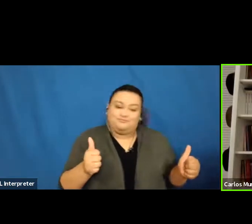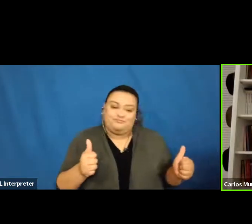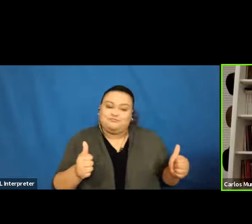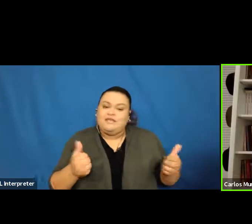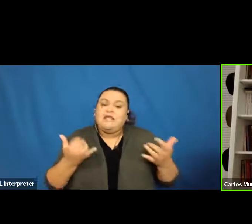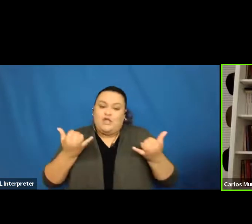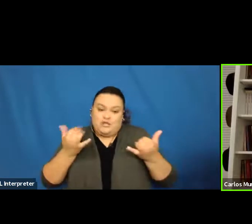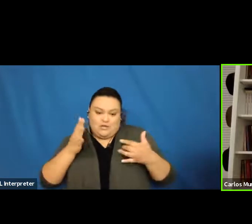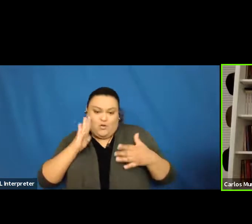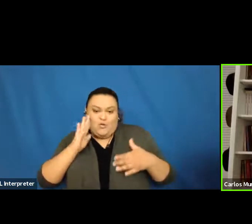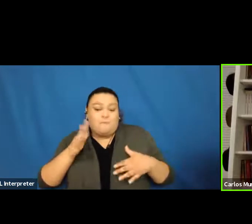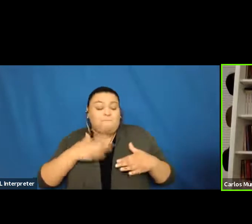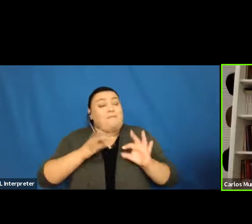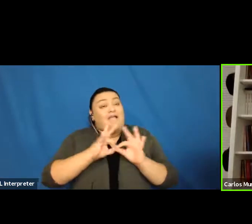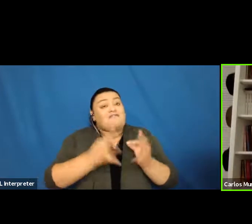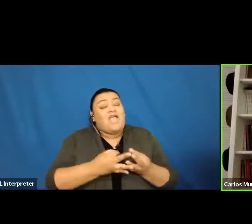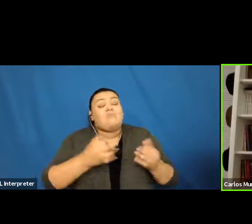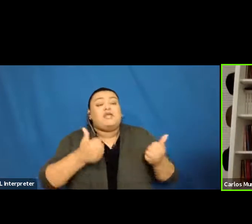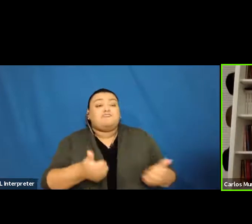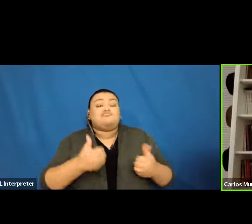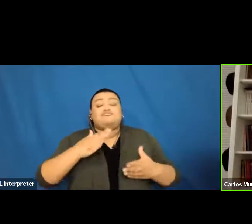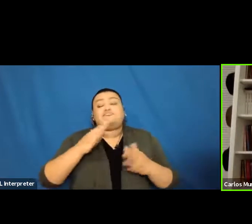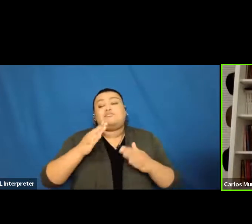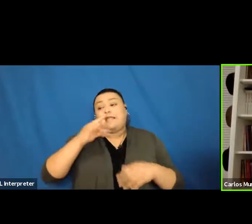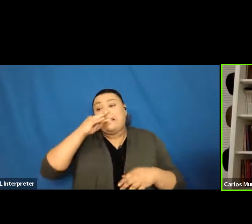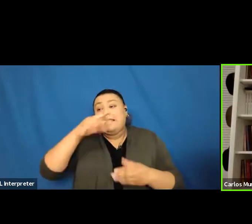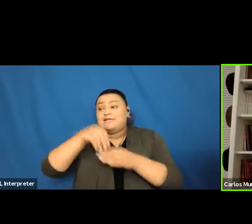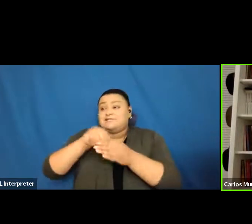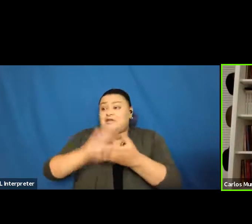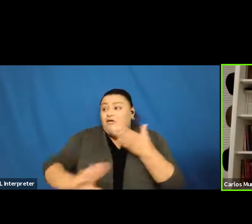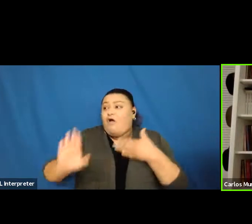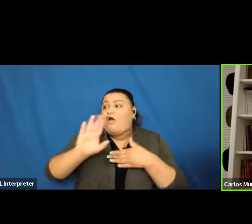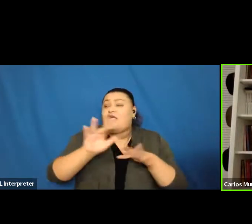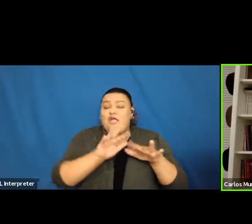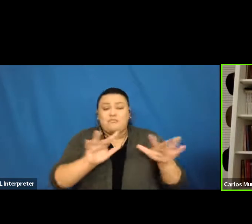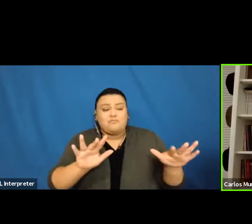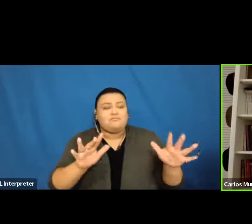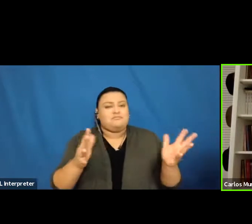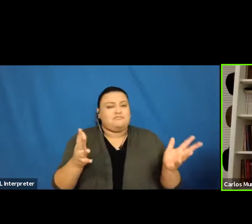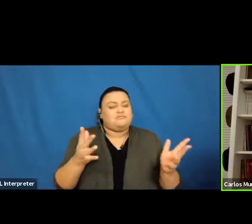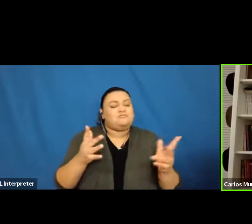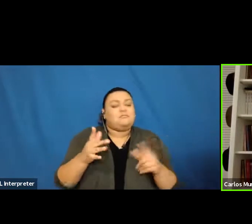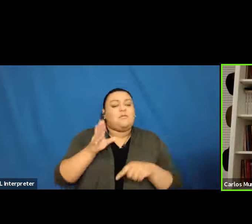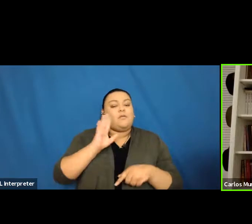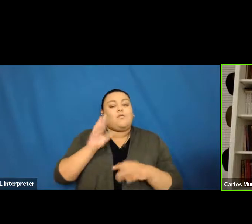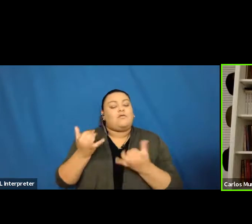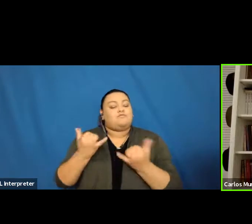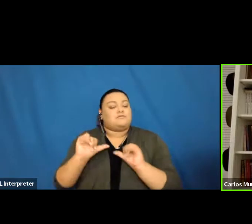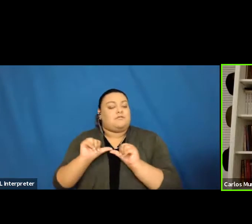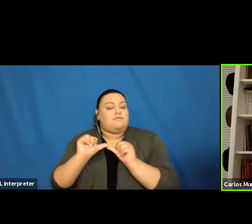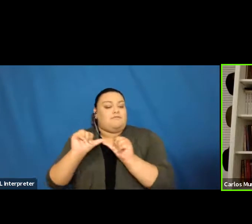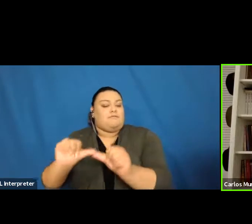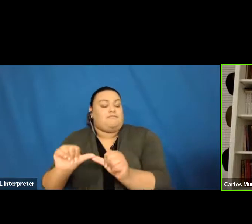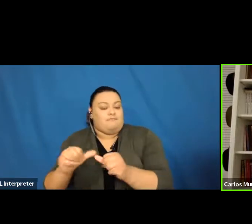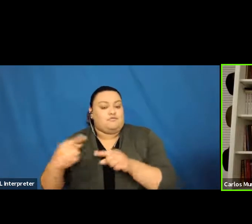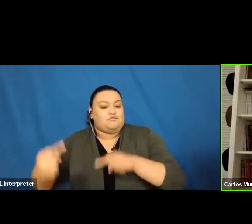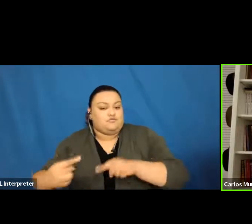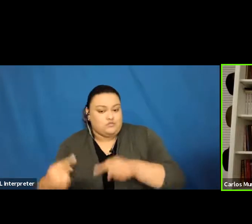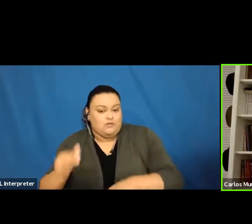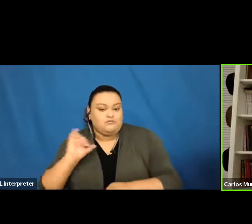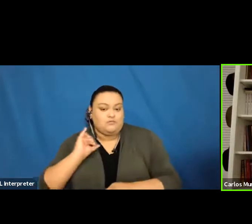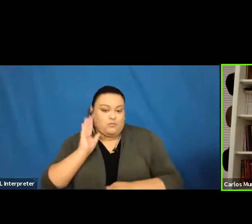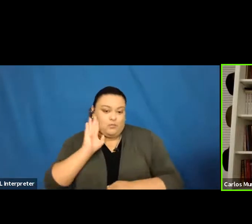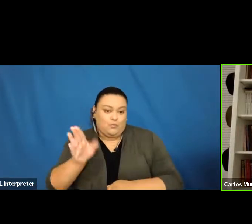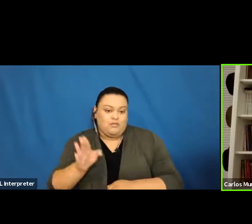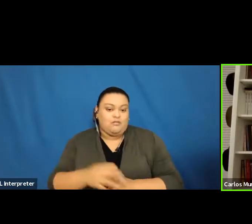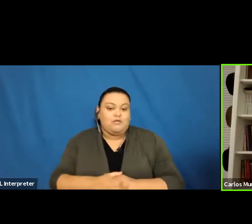care of. My kids are in college, So what else is there? So unfortunately, but the point is that people have to realize, it's